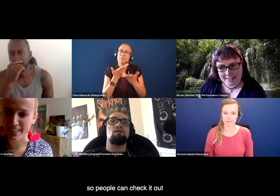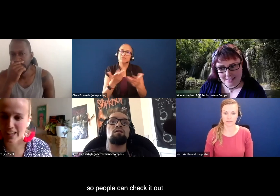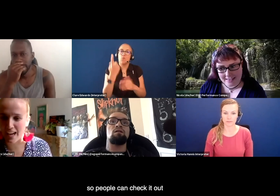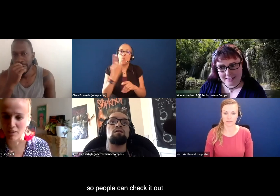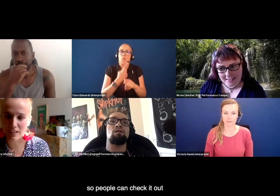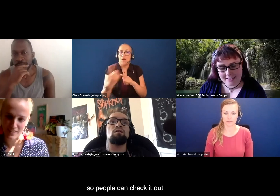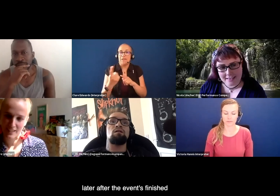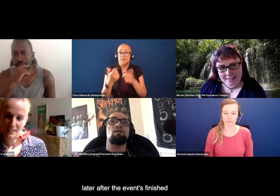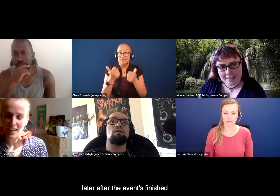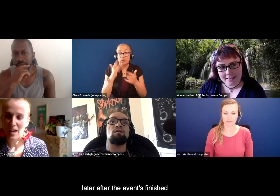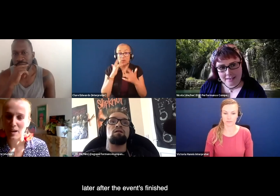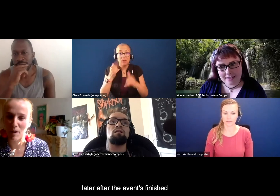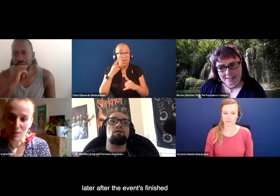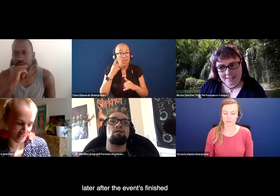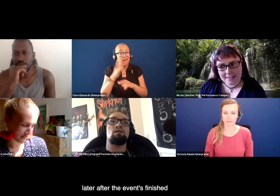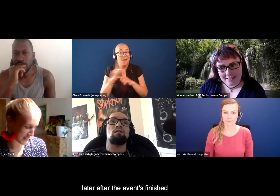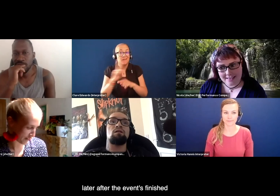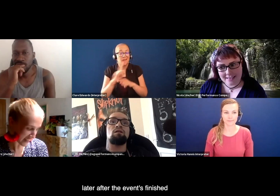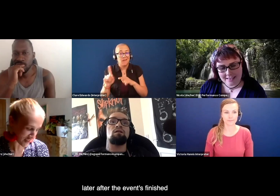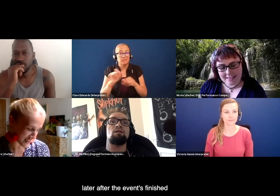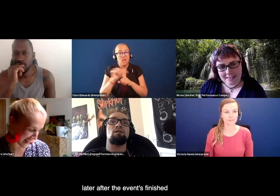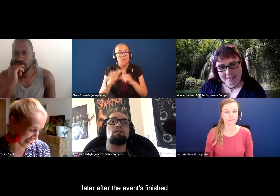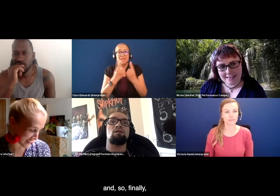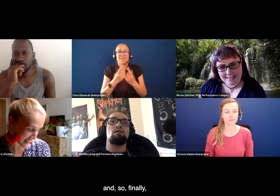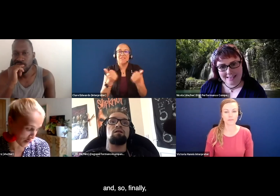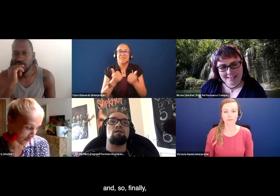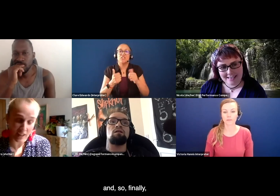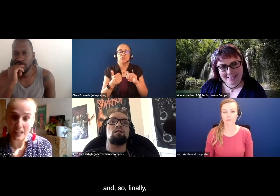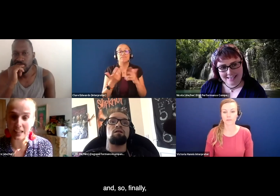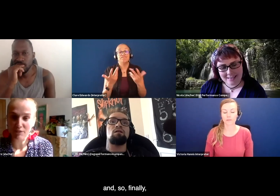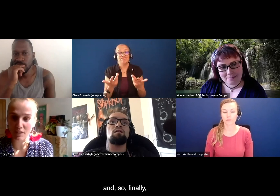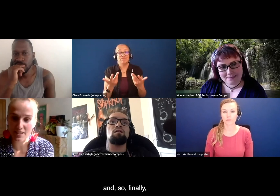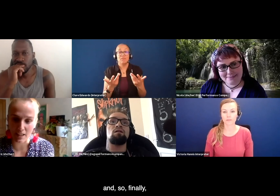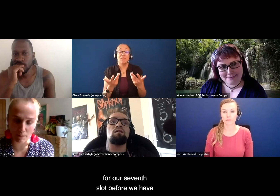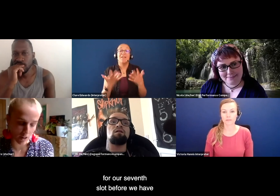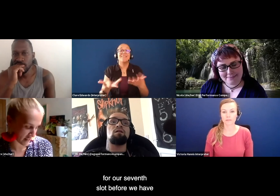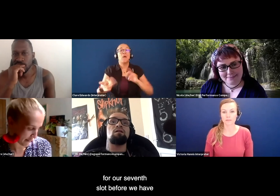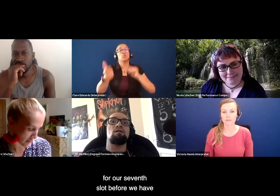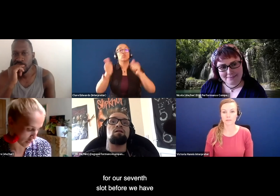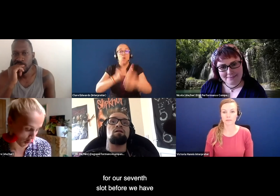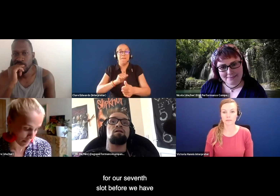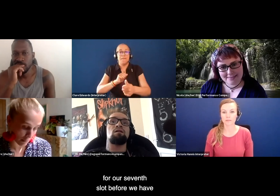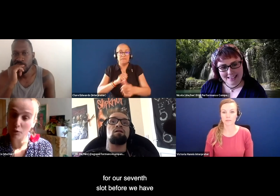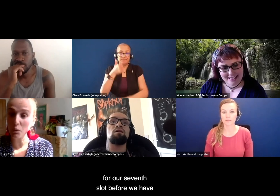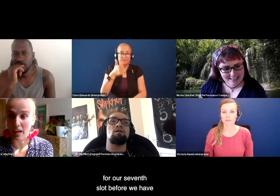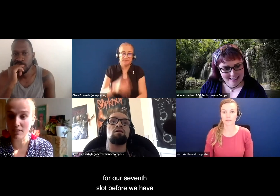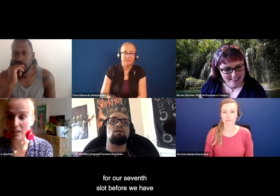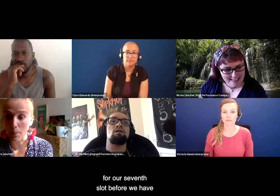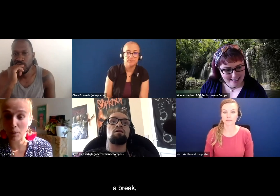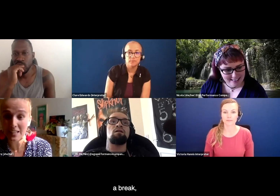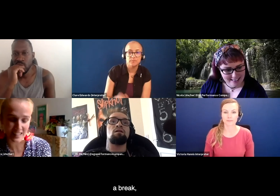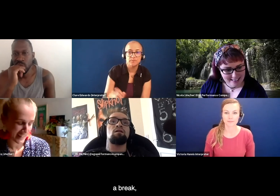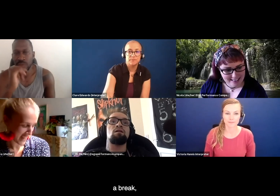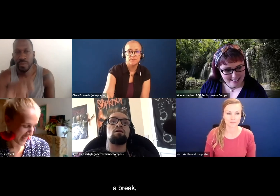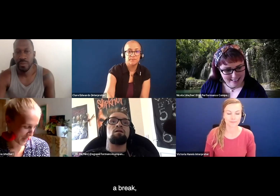people can check it out later after the event's finished. And yeah, so finally for our kind of 7th slot before we have